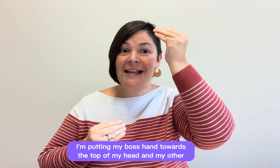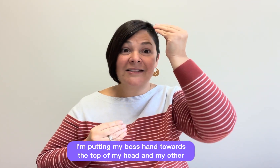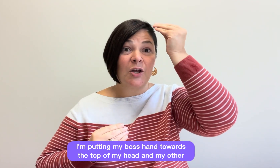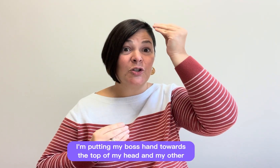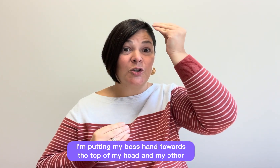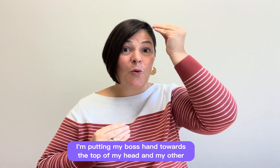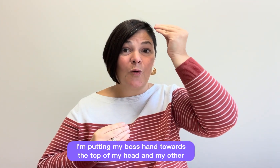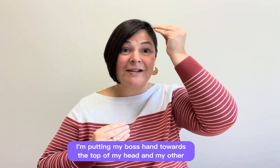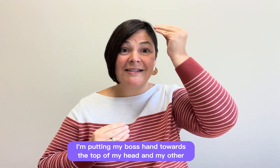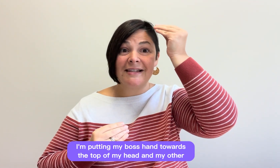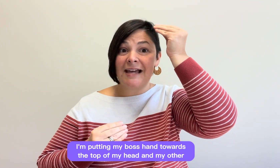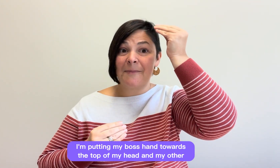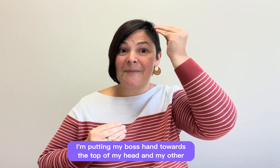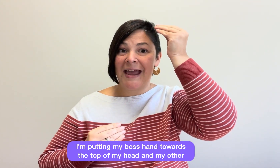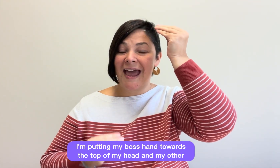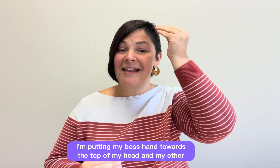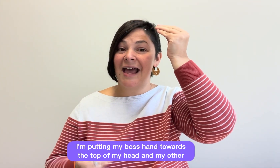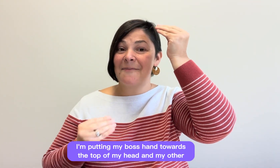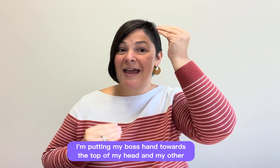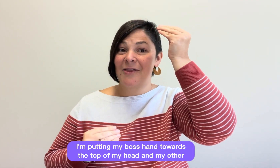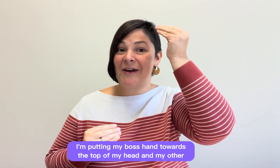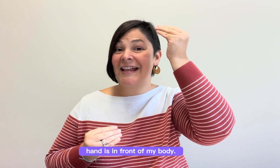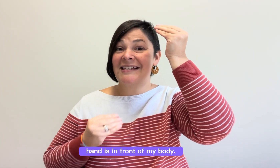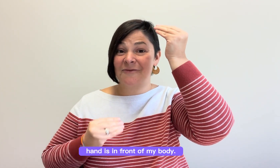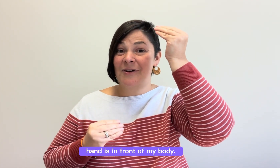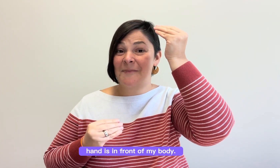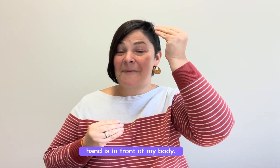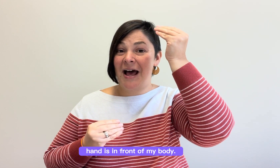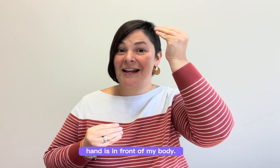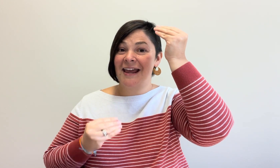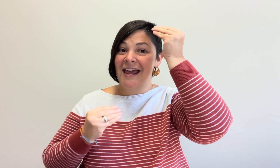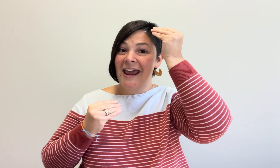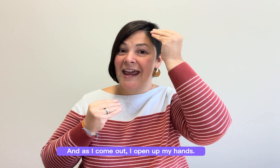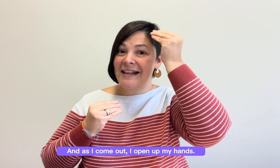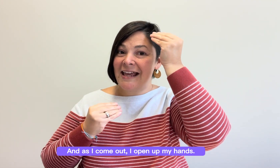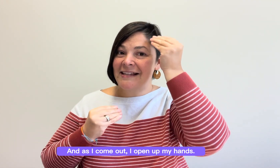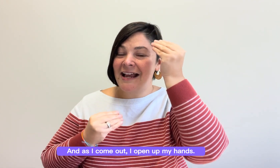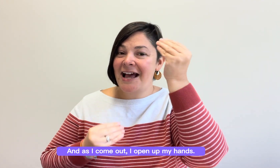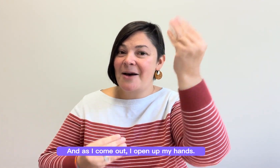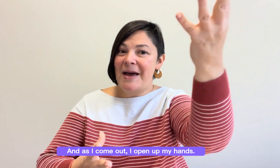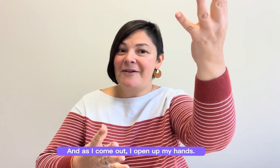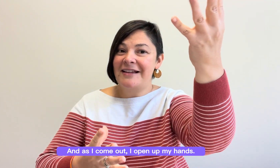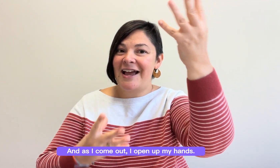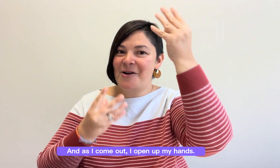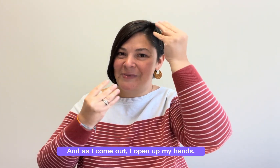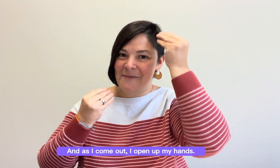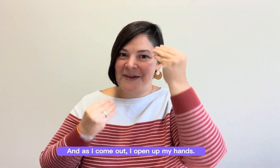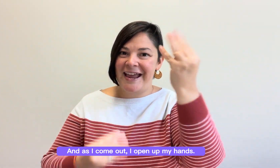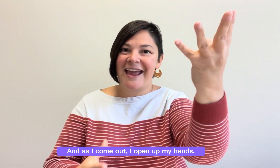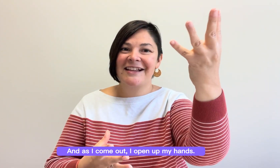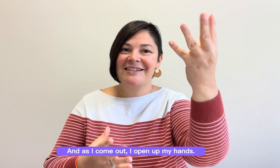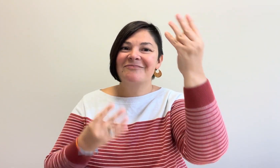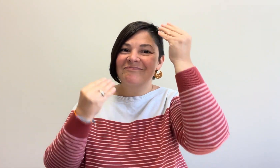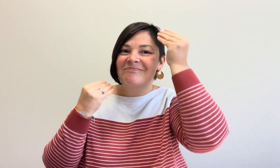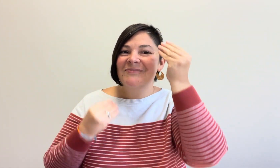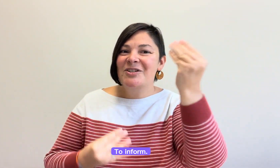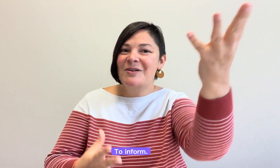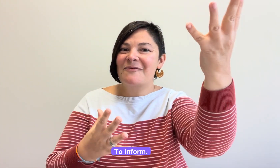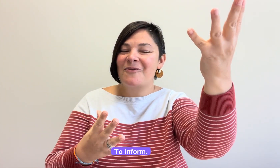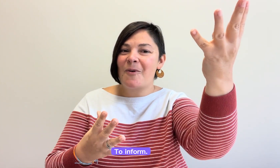hand towards the top of my head, and my other hand is in front of my body. Then as I come out, I open up my hands. To